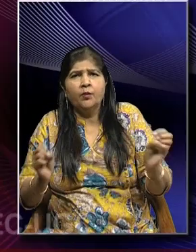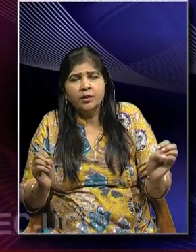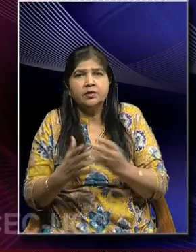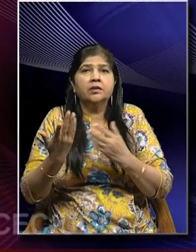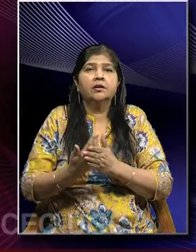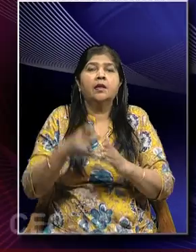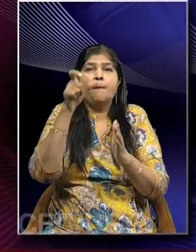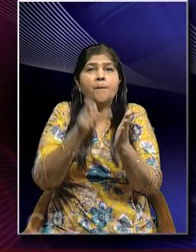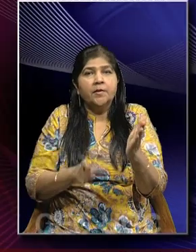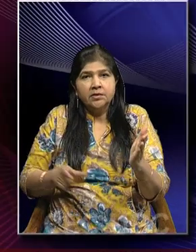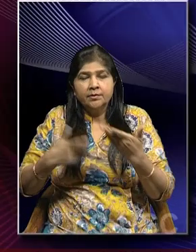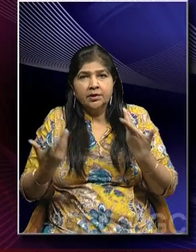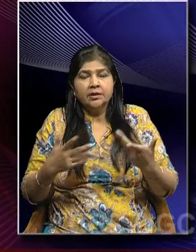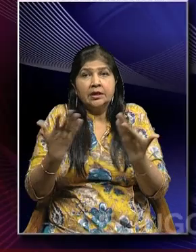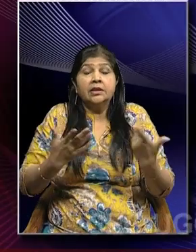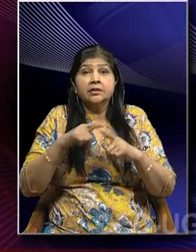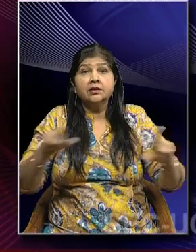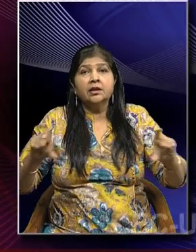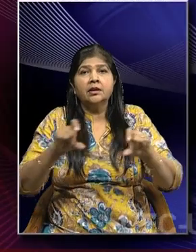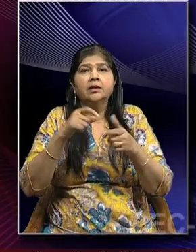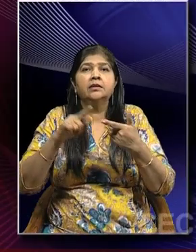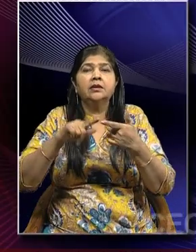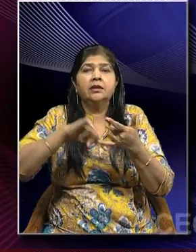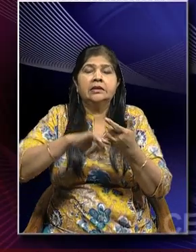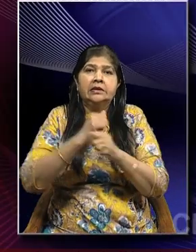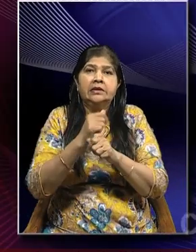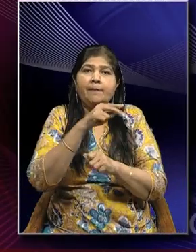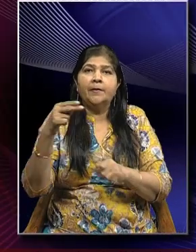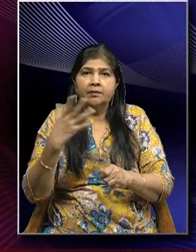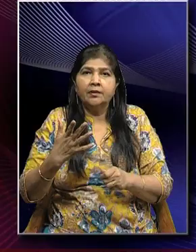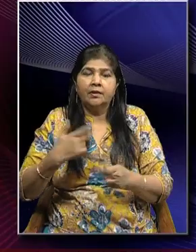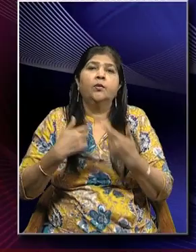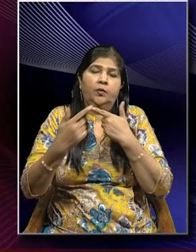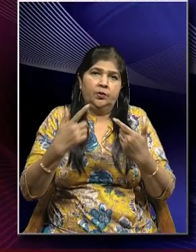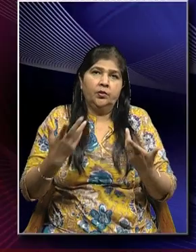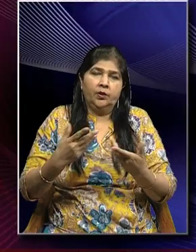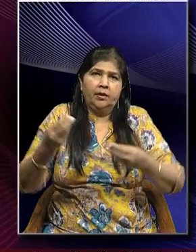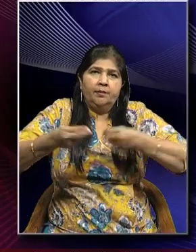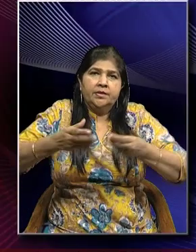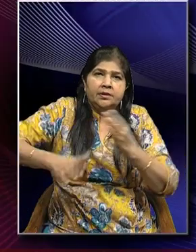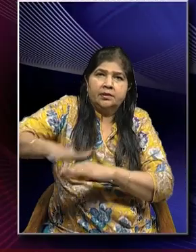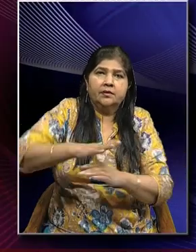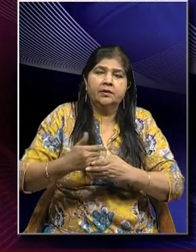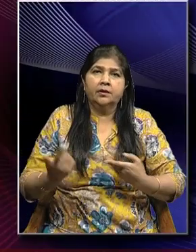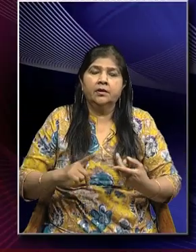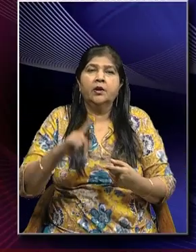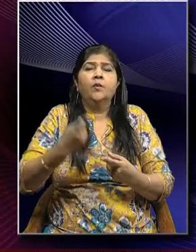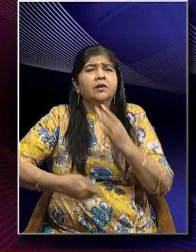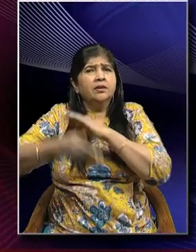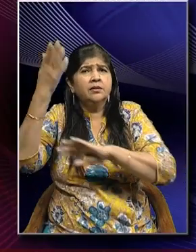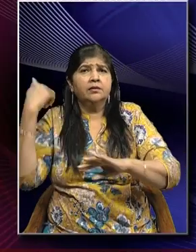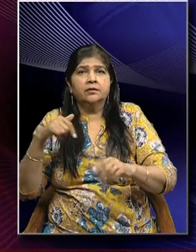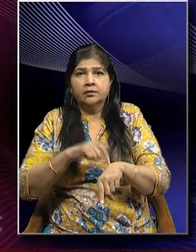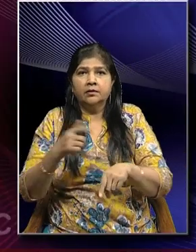principles, and what exactly we mean by the term ESG in the business corridors, and what has been the history of